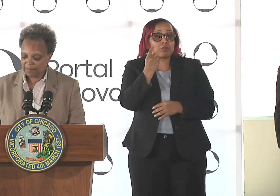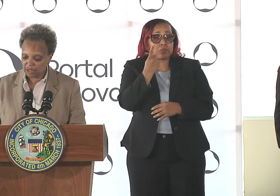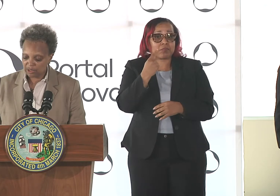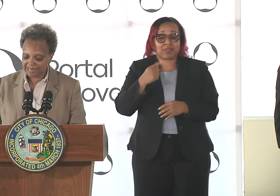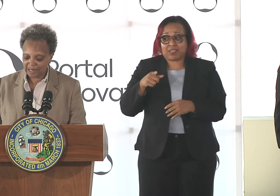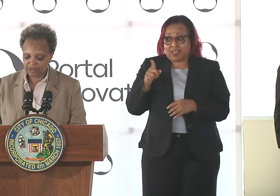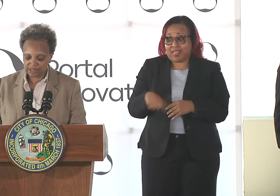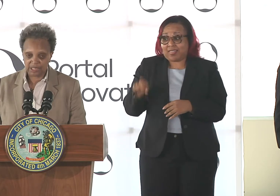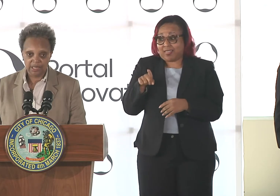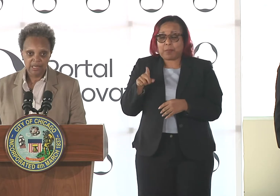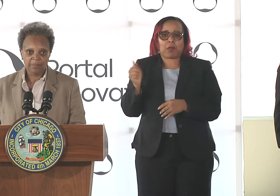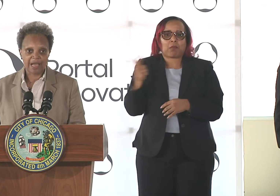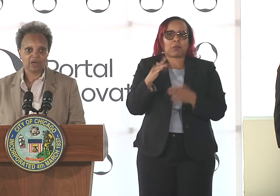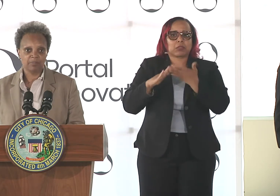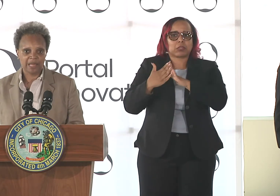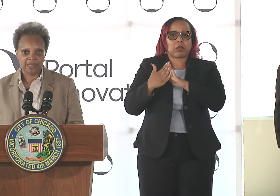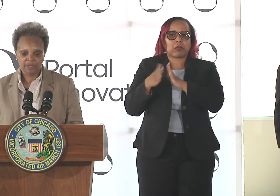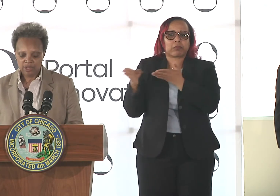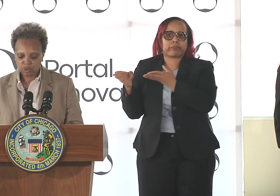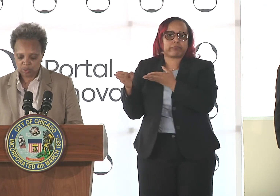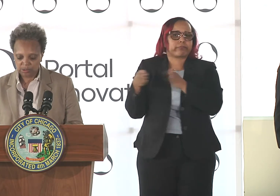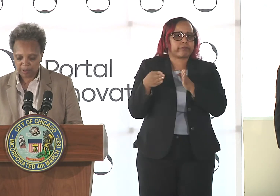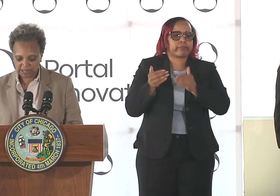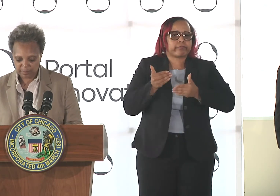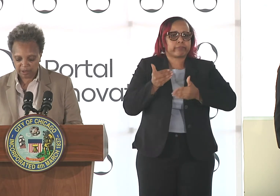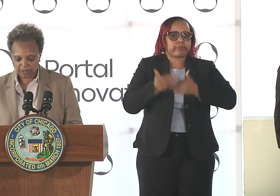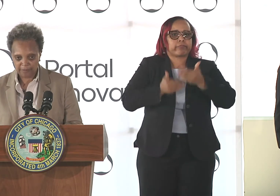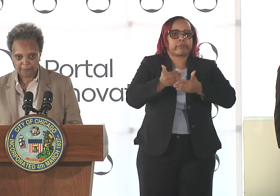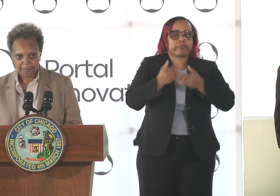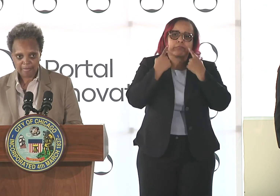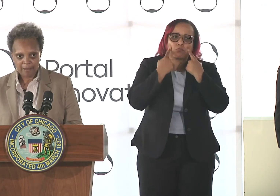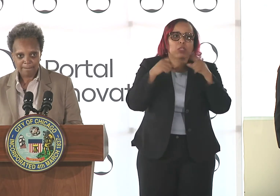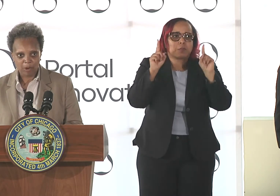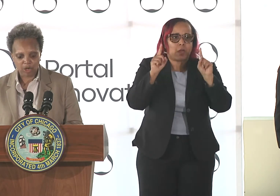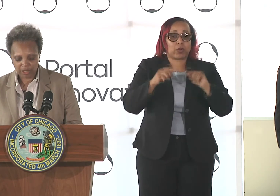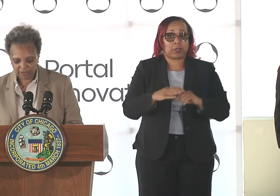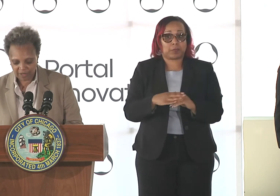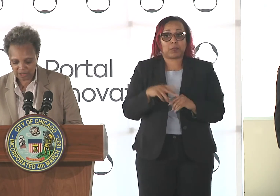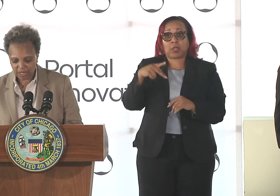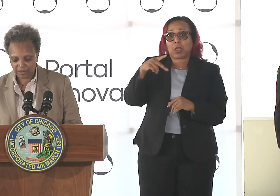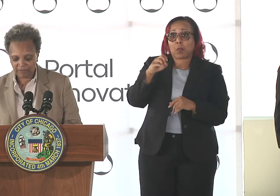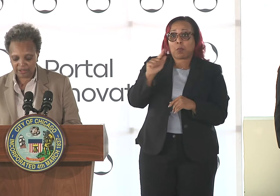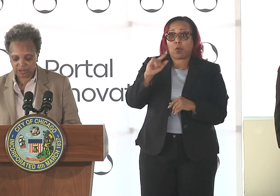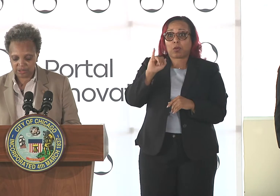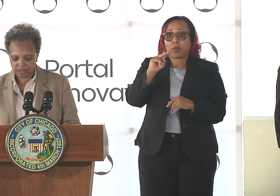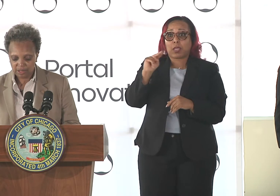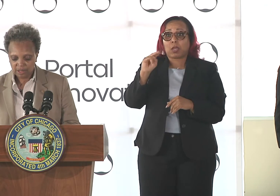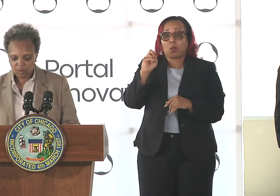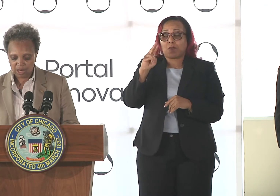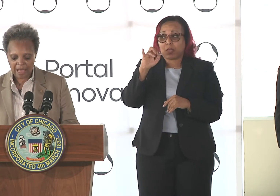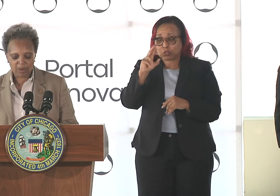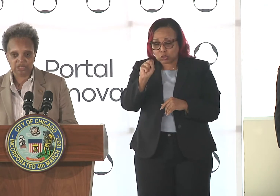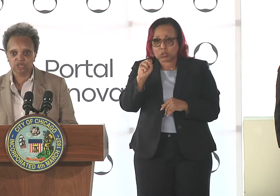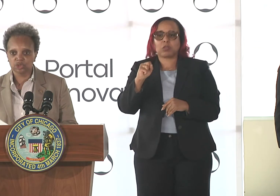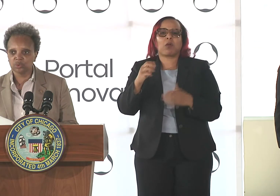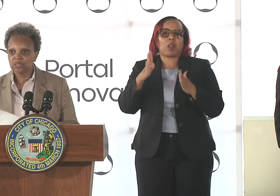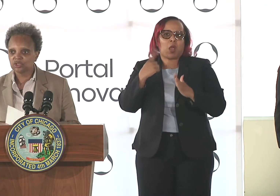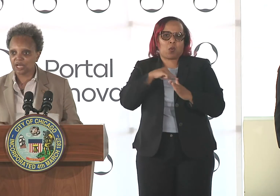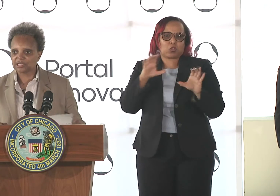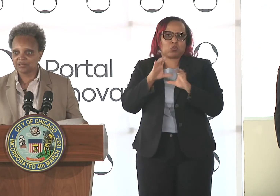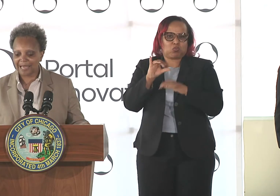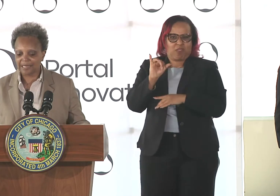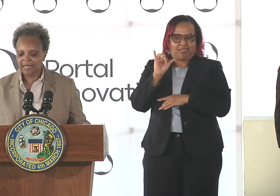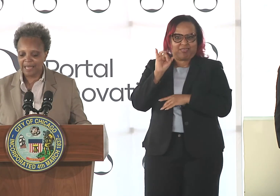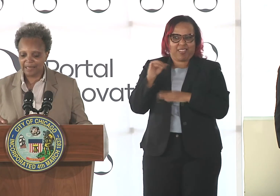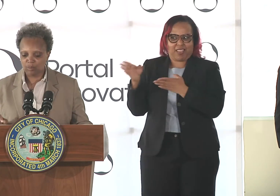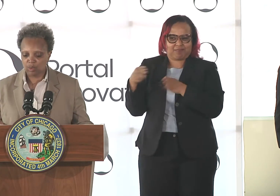putting them and our entire city back on a path towards prosperity. Portal Innovations will allow us to do